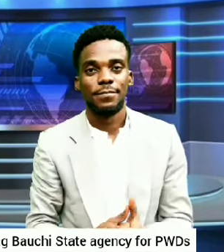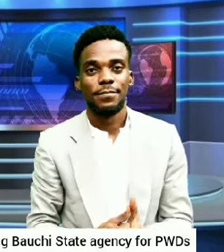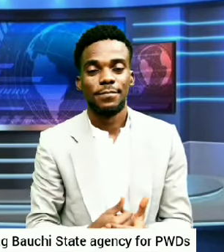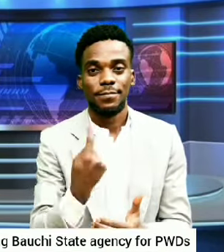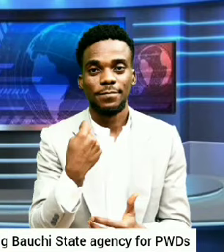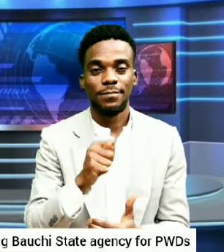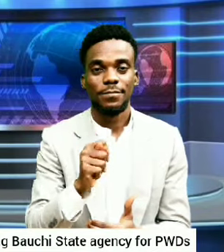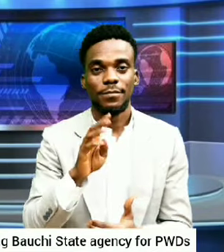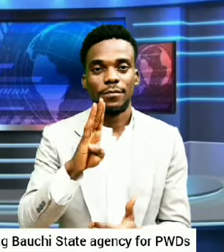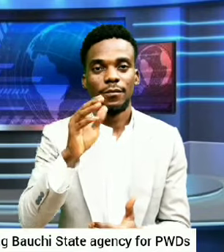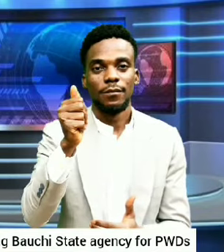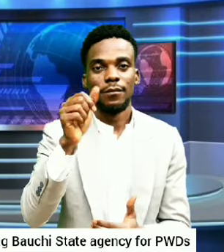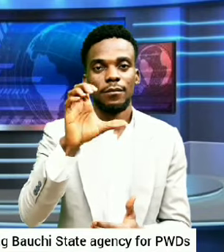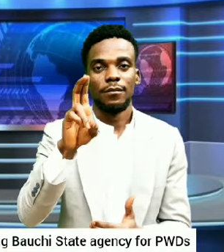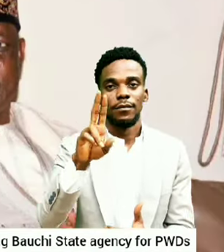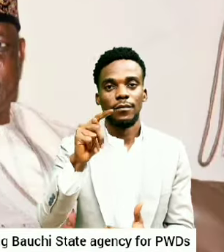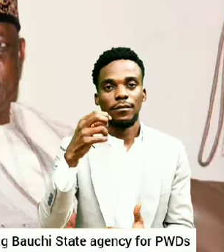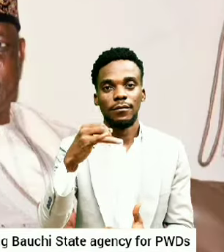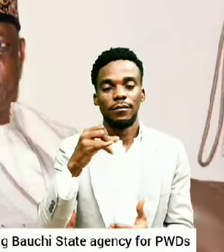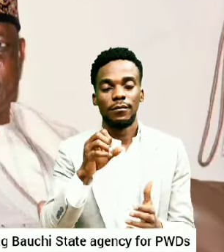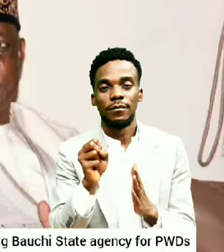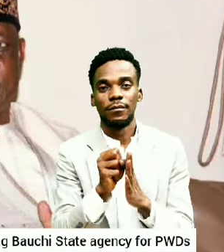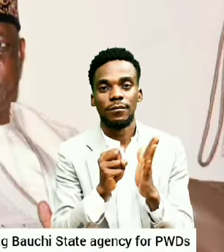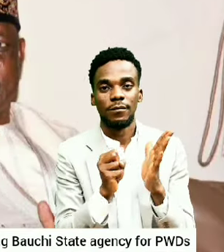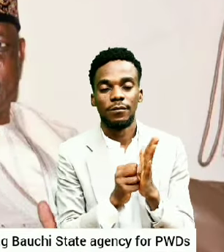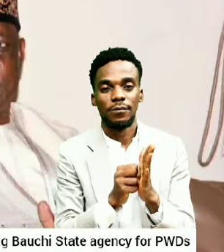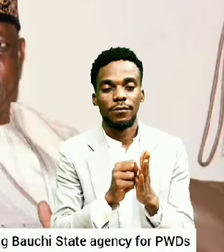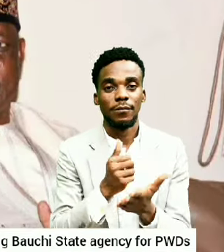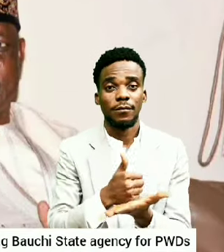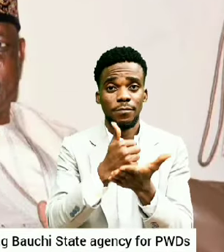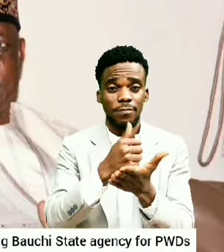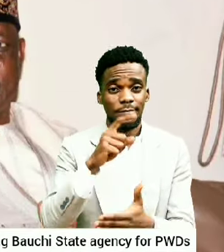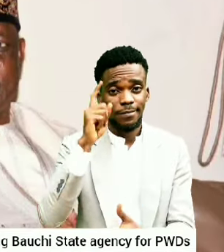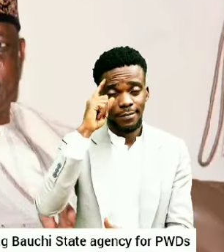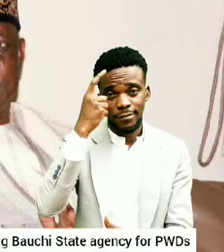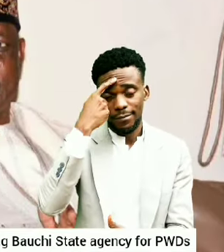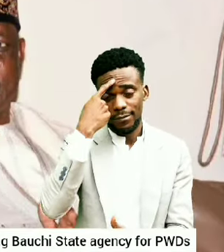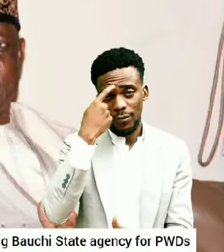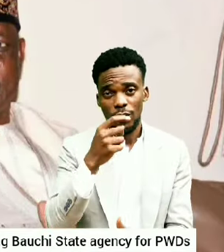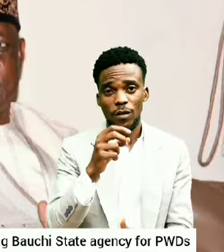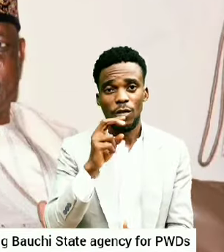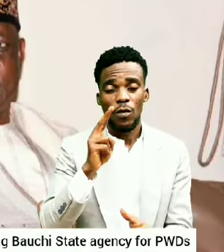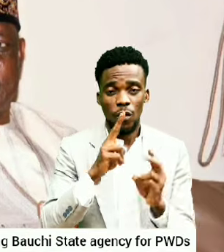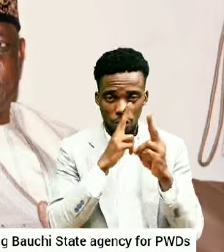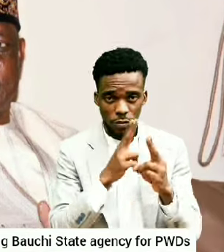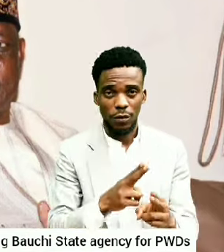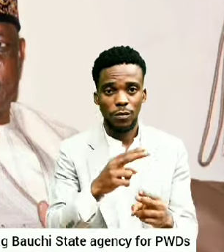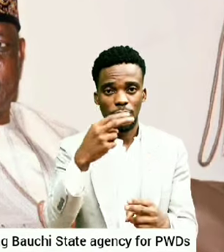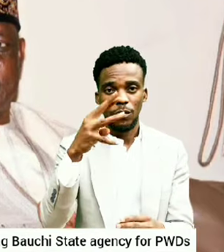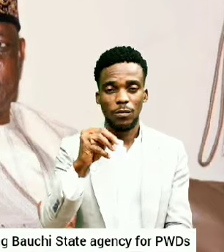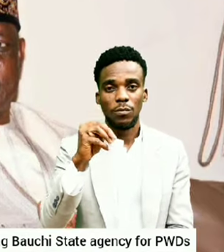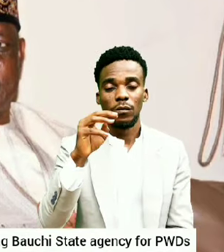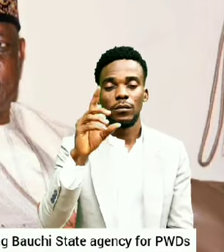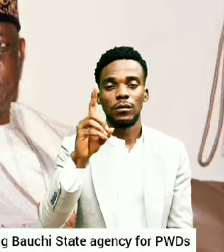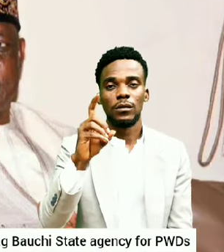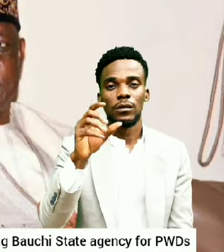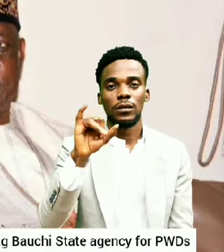The Bauchi State Deputy Governor, Right Honorable Mohammed Auwal Jatau, has